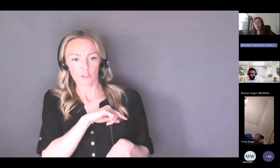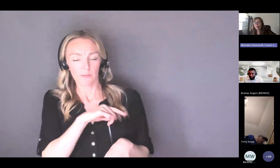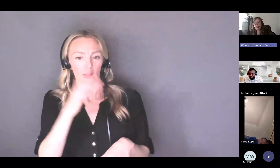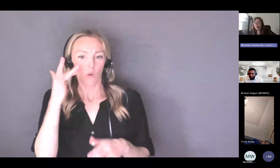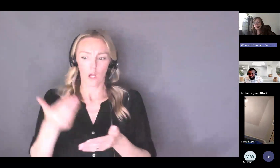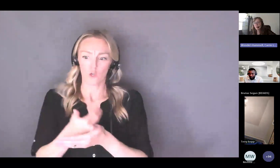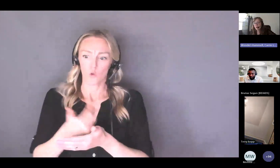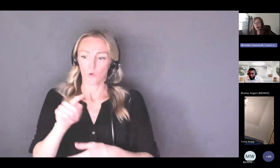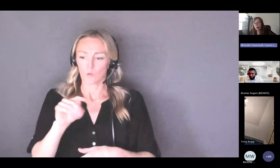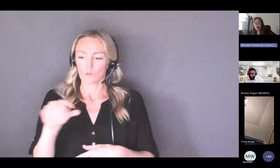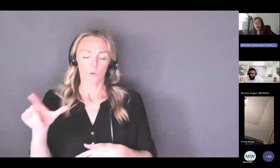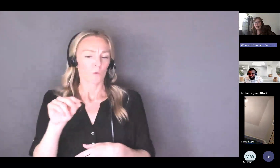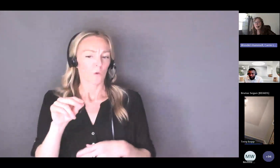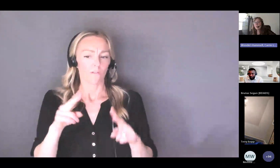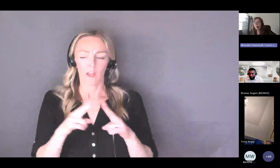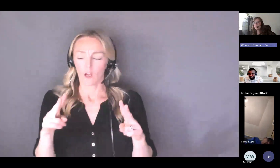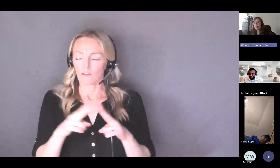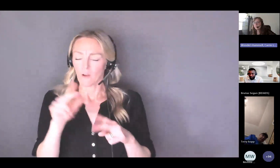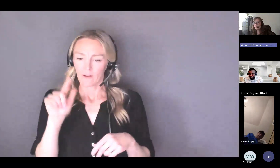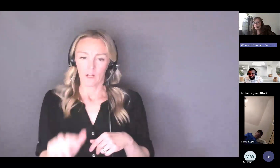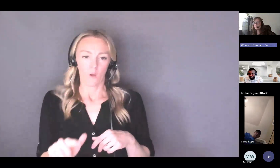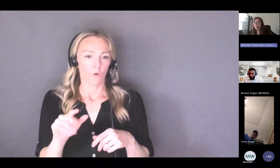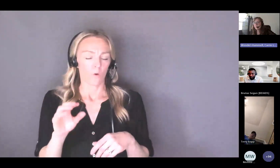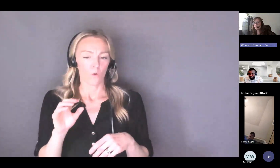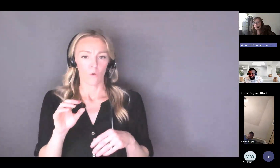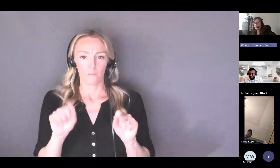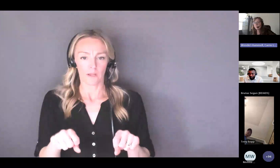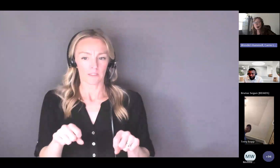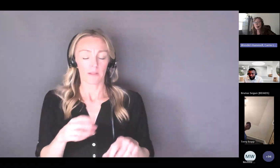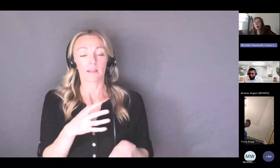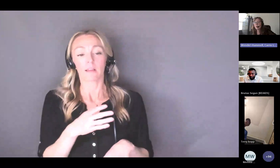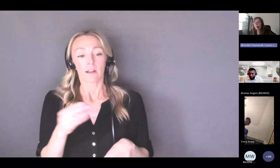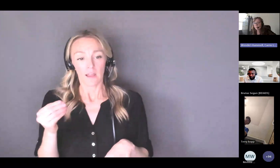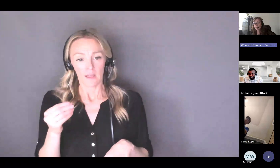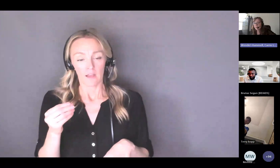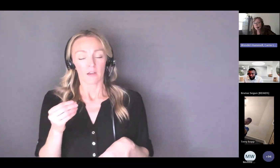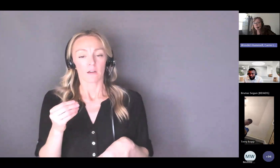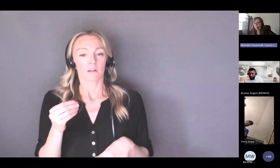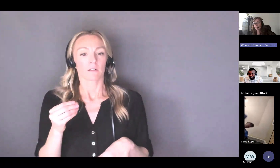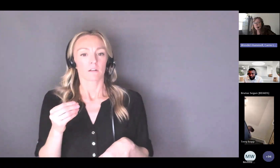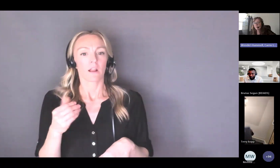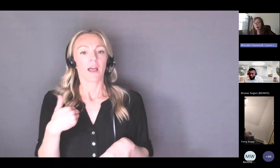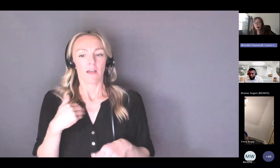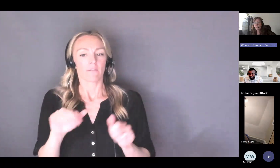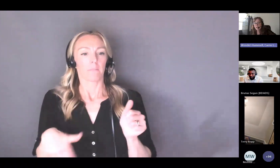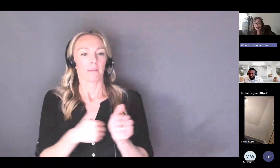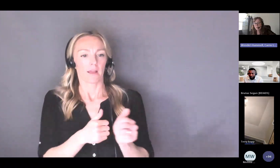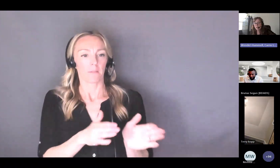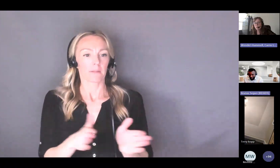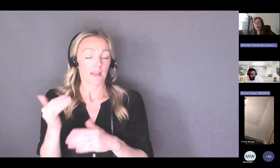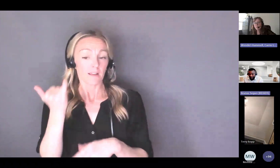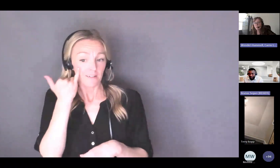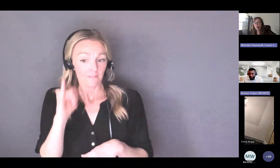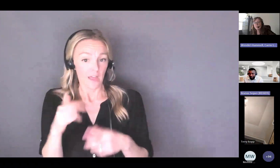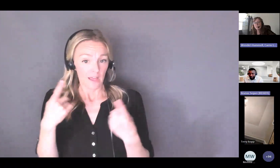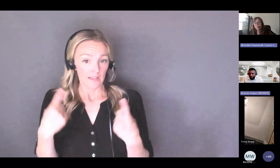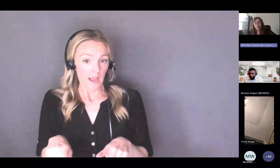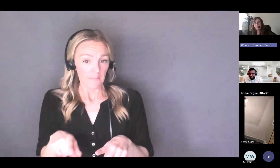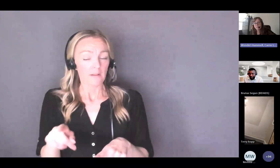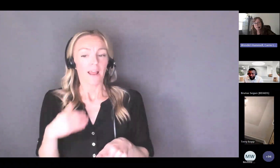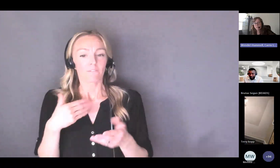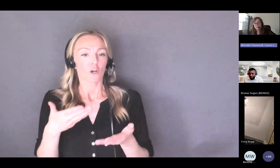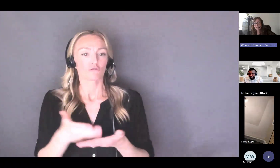instrument is very low. And I believe, correct me if I'm wrong, Brutus, but there is a backup plan that if that were to happen, you would have the right